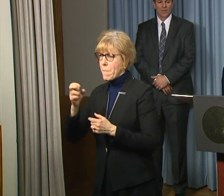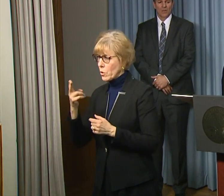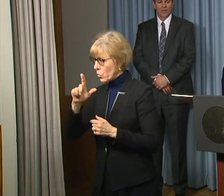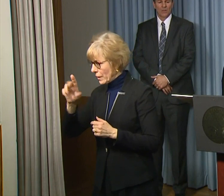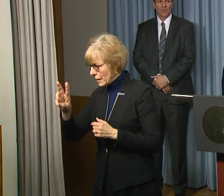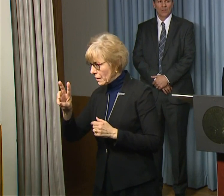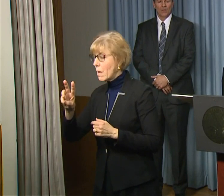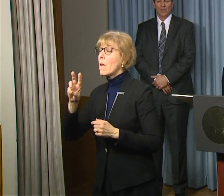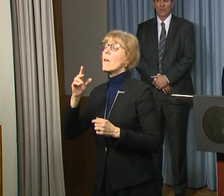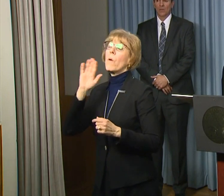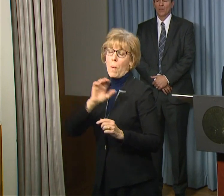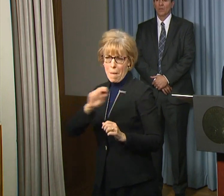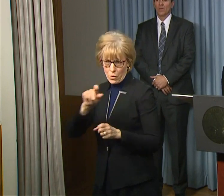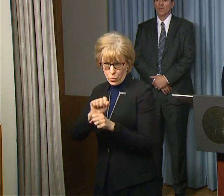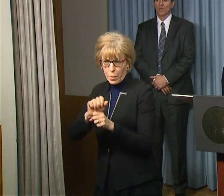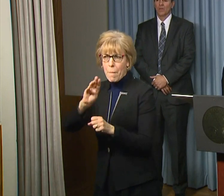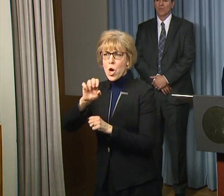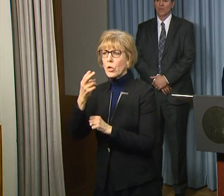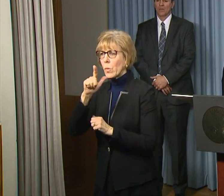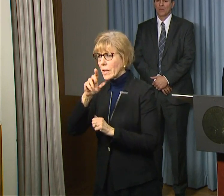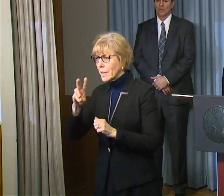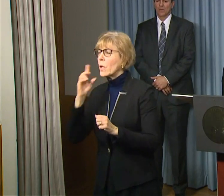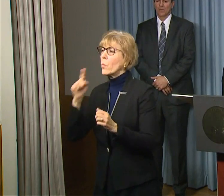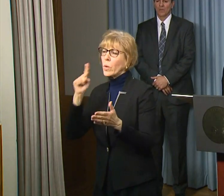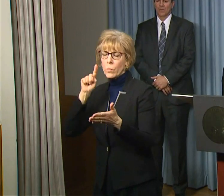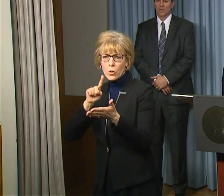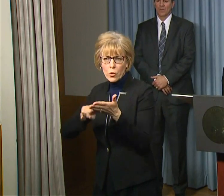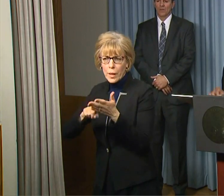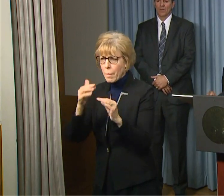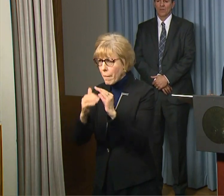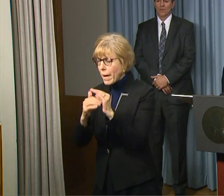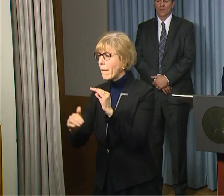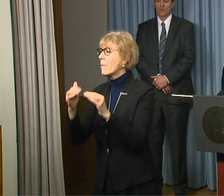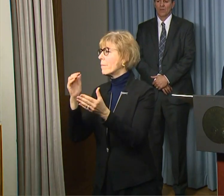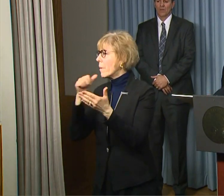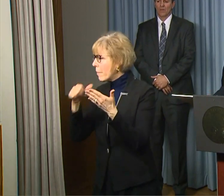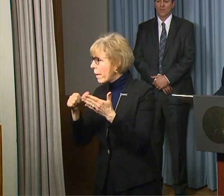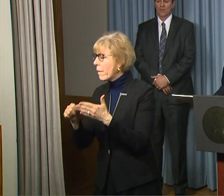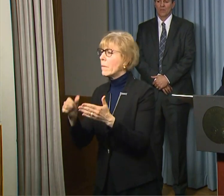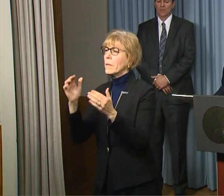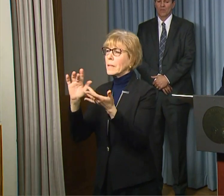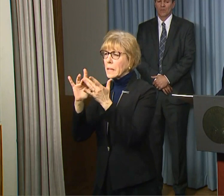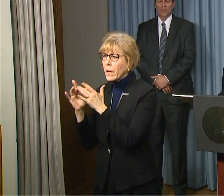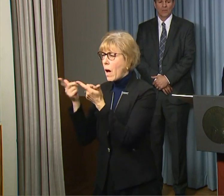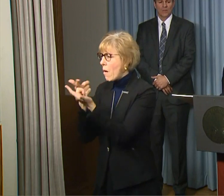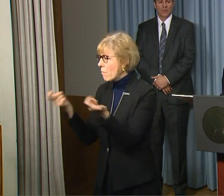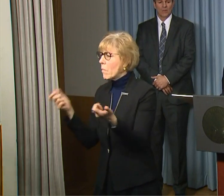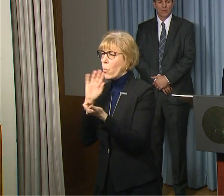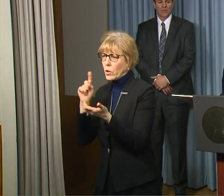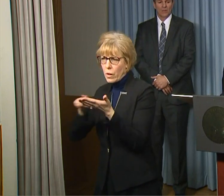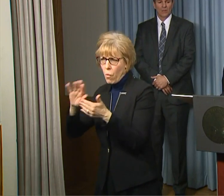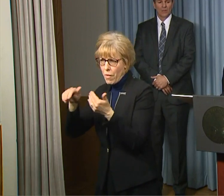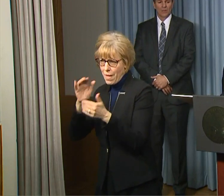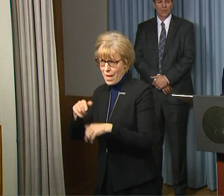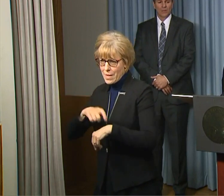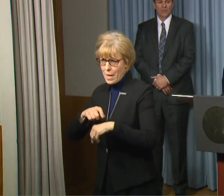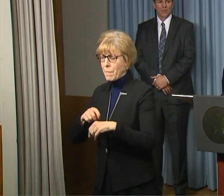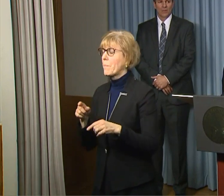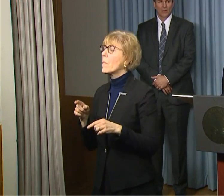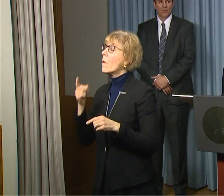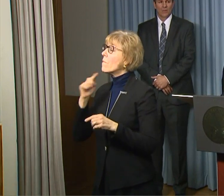resume processing any mail and online transactions during this time. We will be providing a grace period